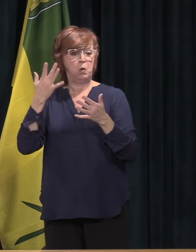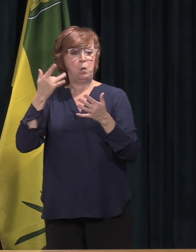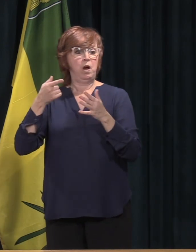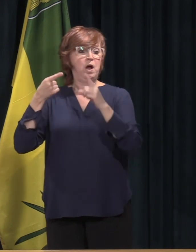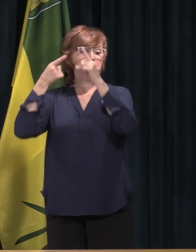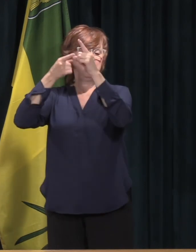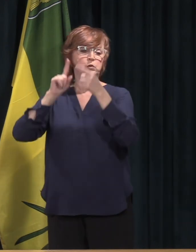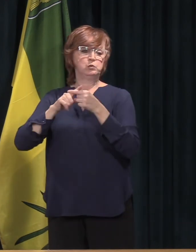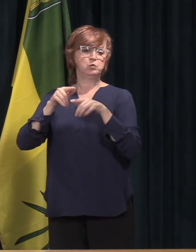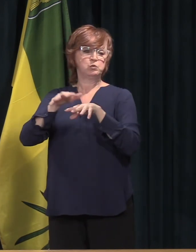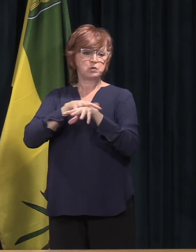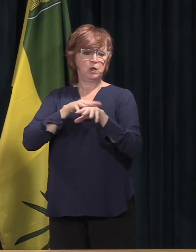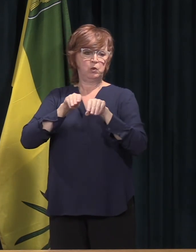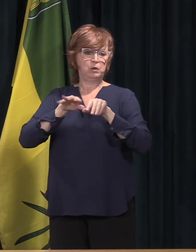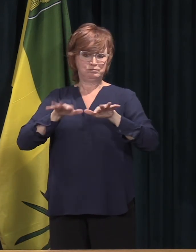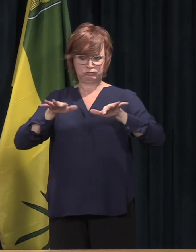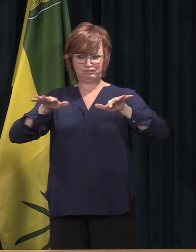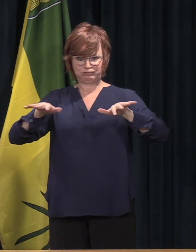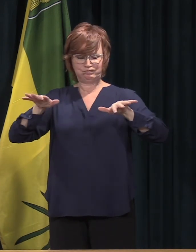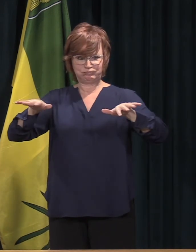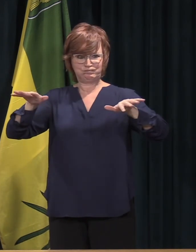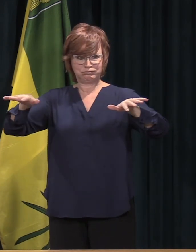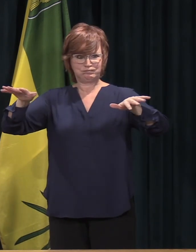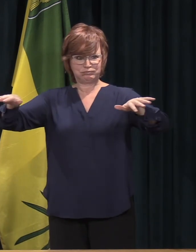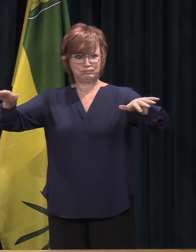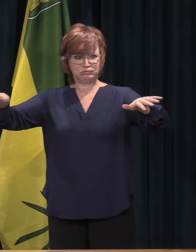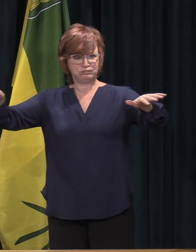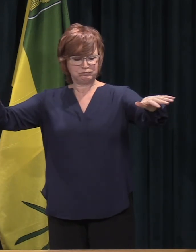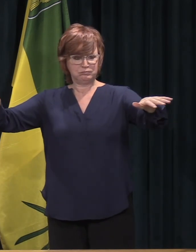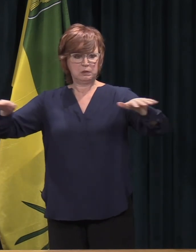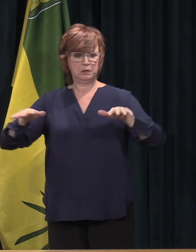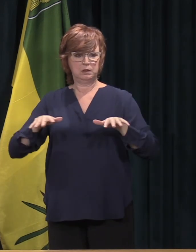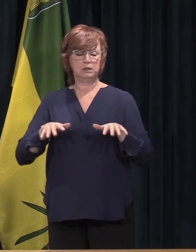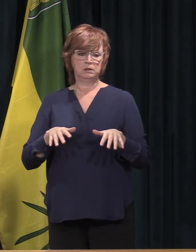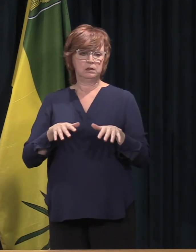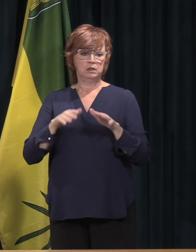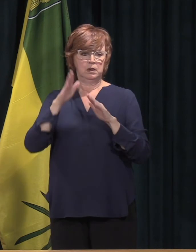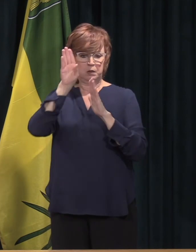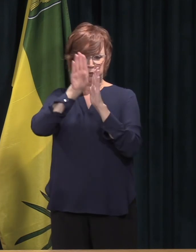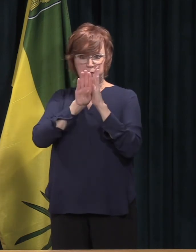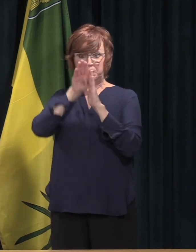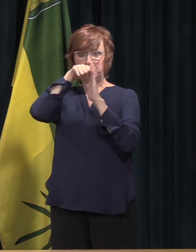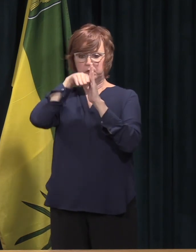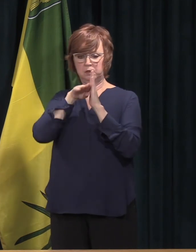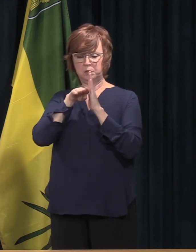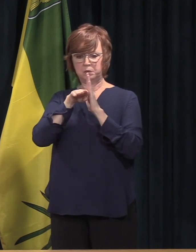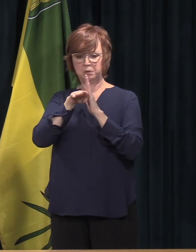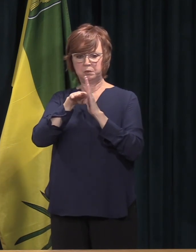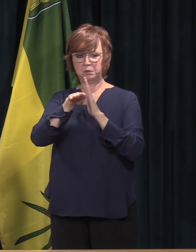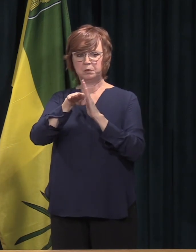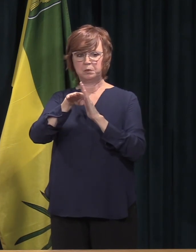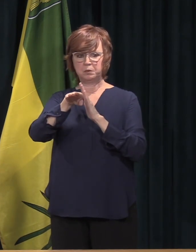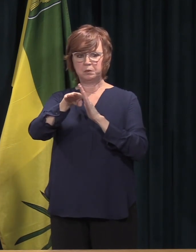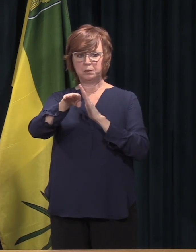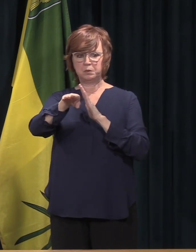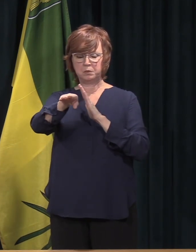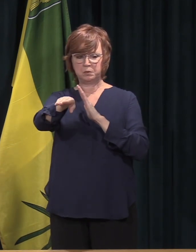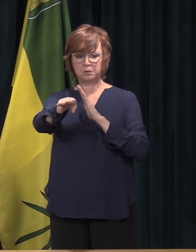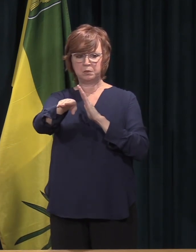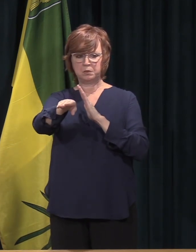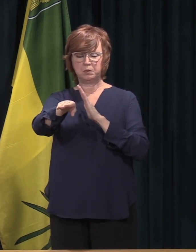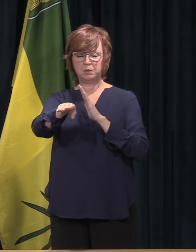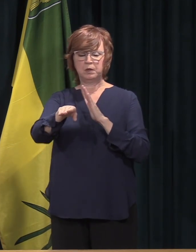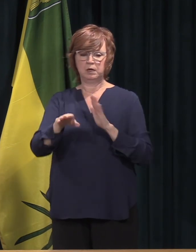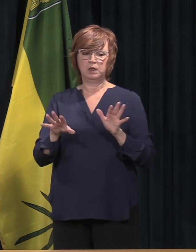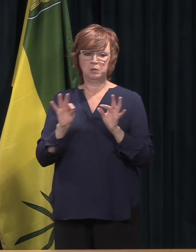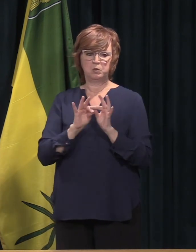Daycares could be closed. They will put a pressure on people who are providing essential work. Will this slow down the